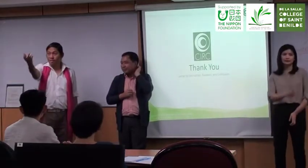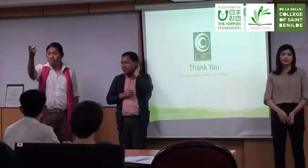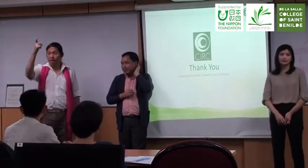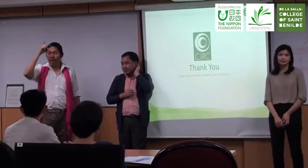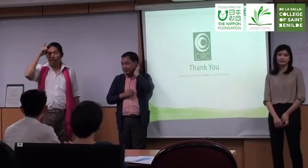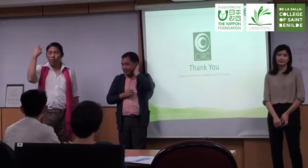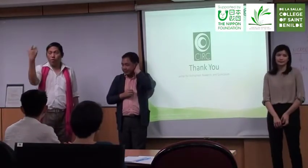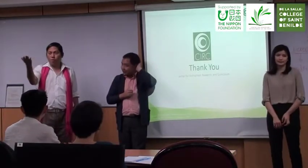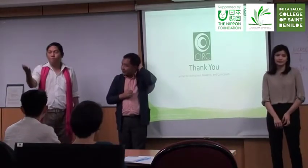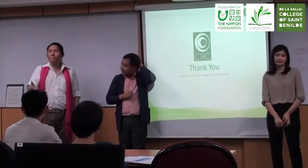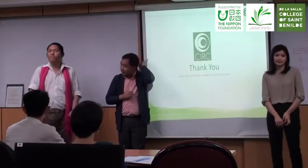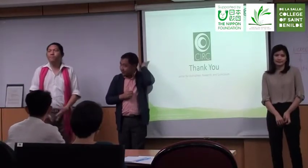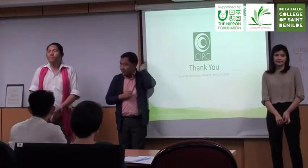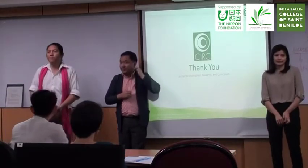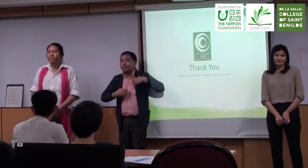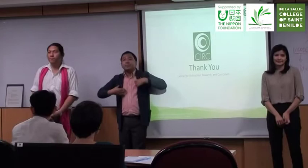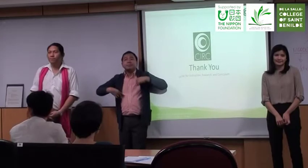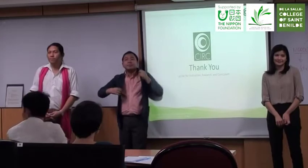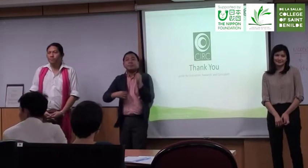Ayun.